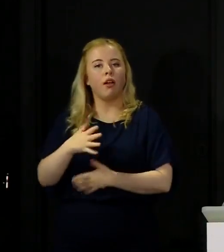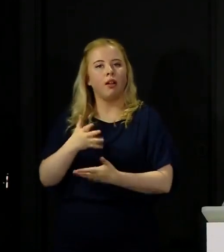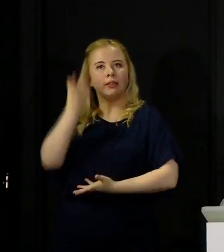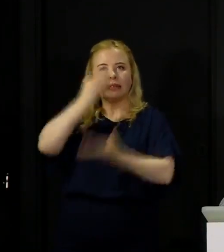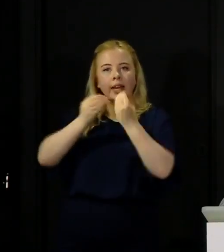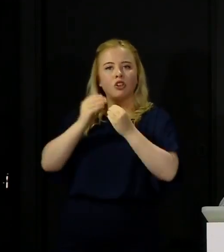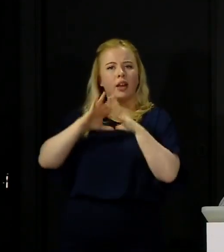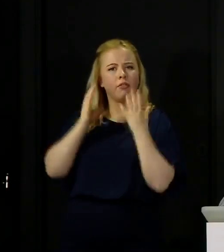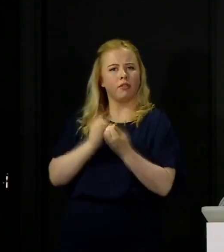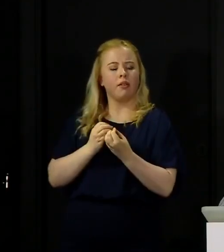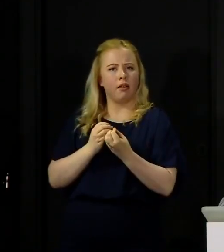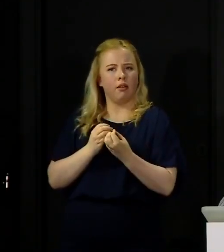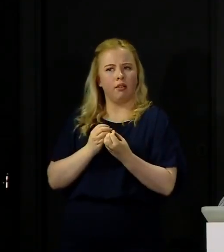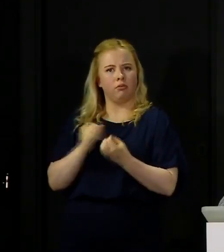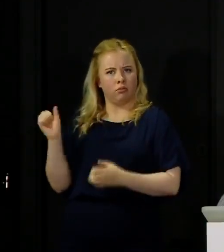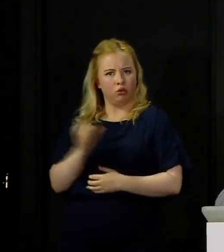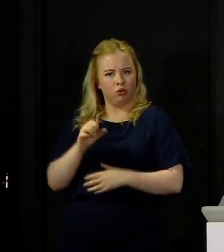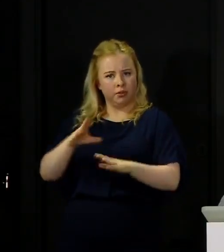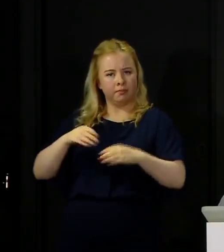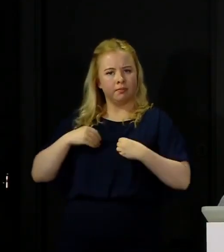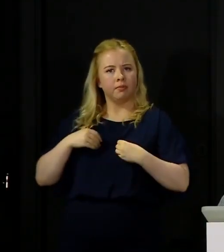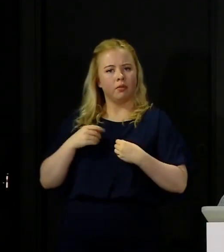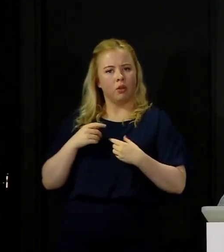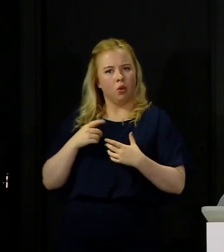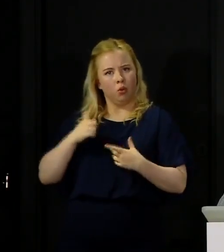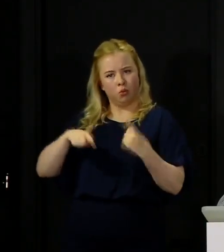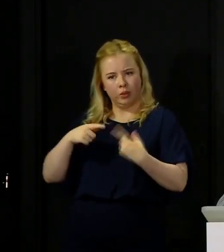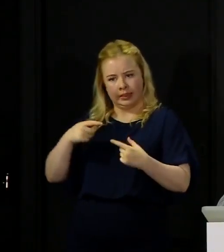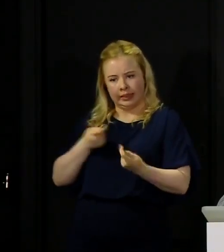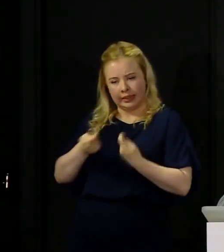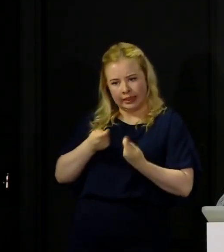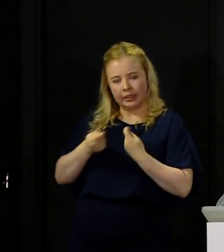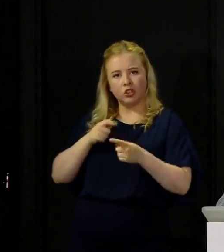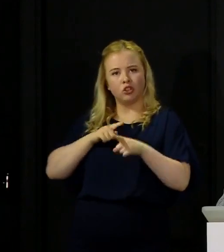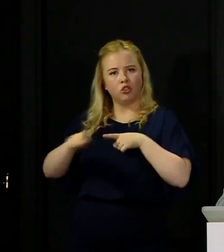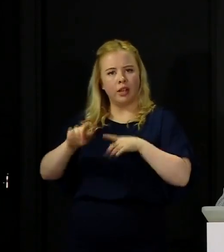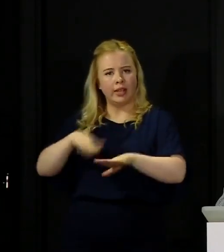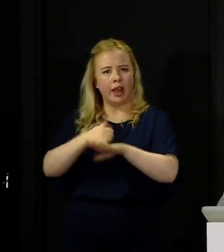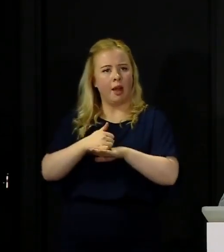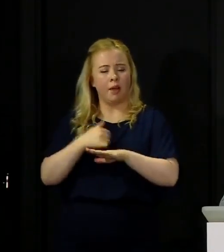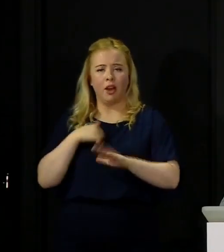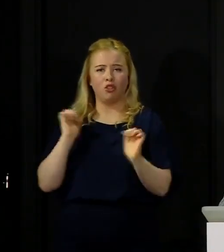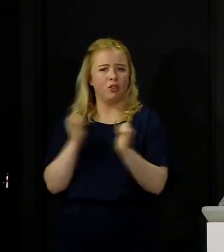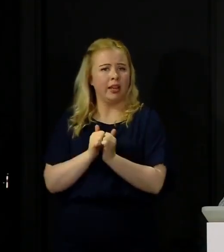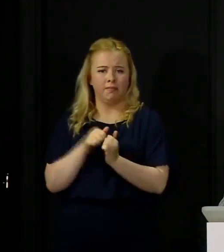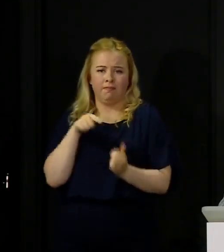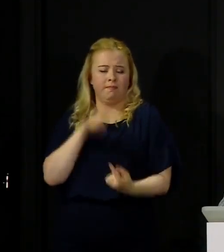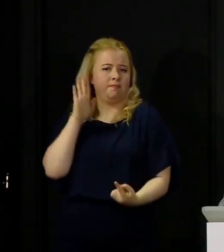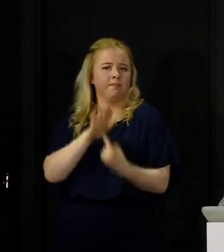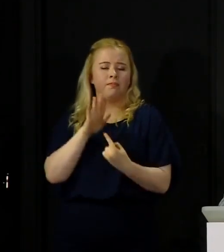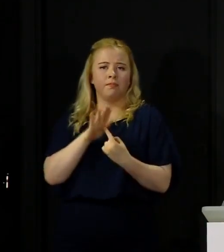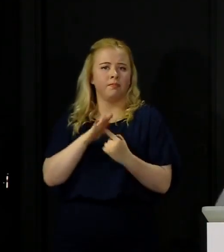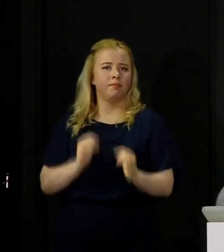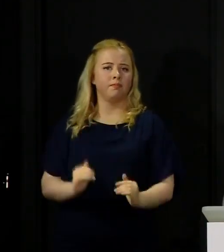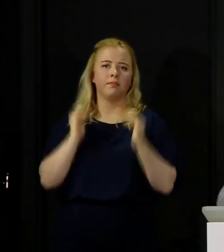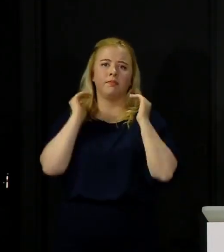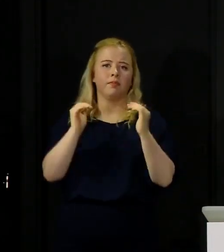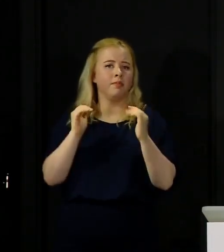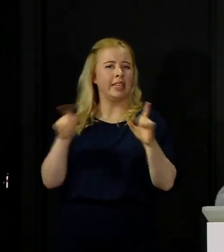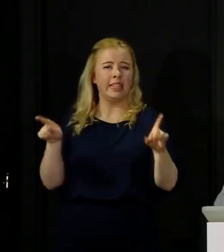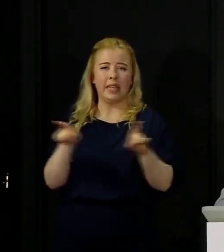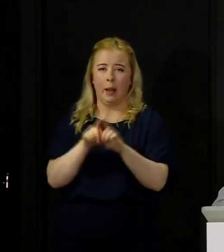they deserve, and that we make whatever arrangements are necessary to facilitate that is absolutely required